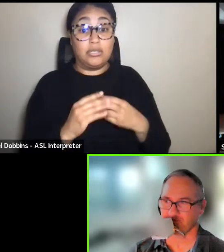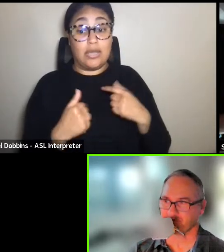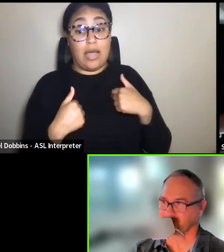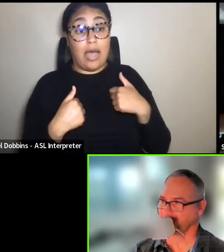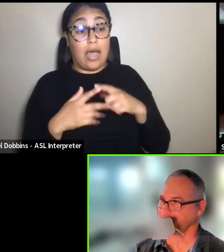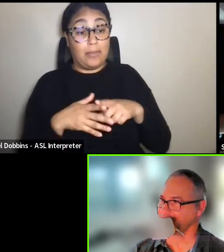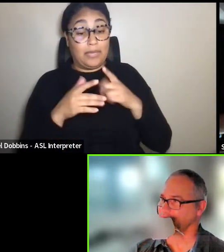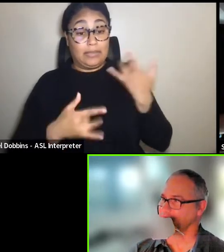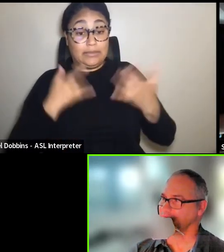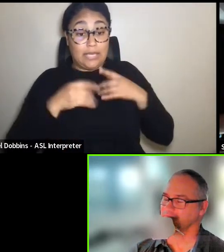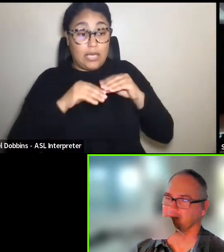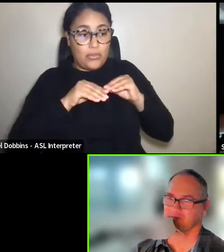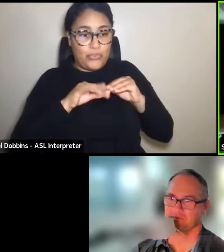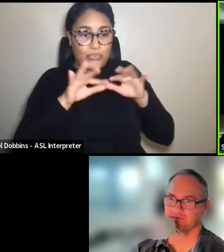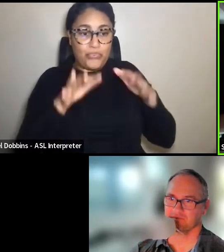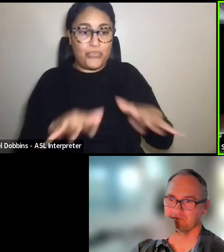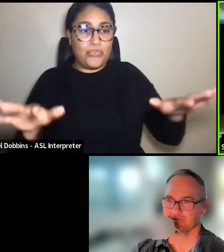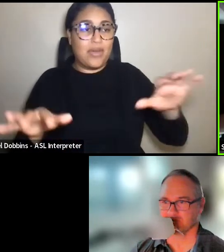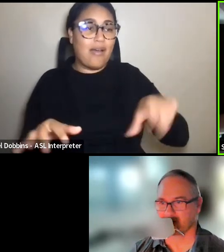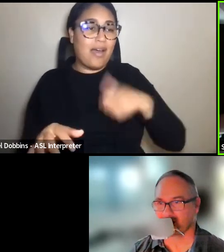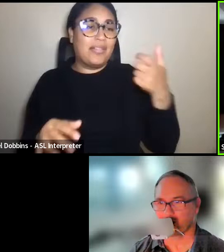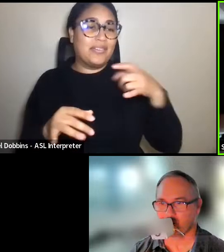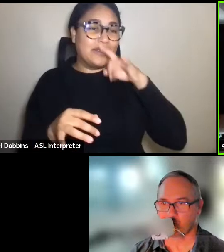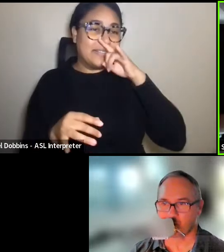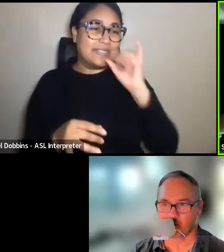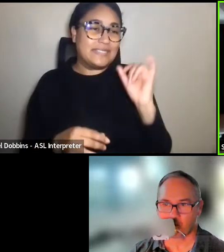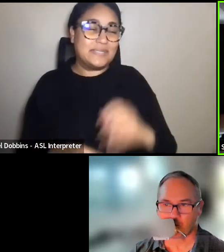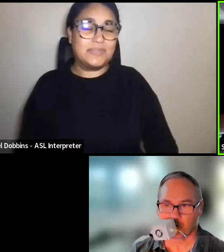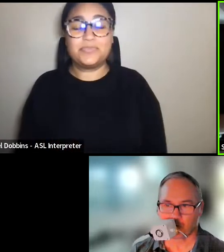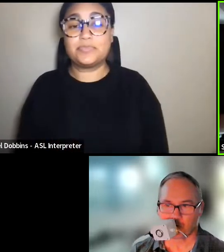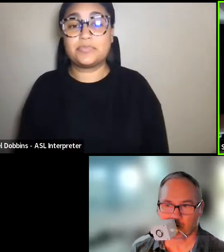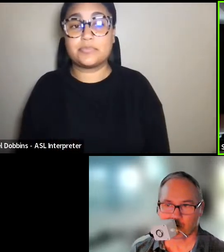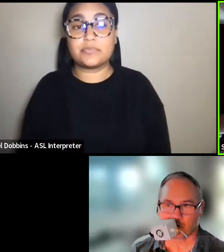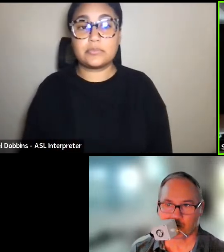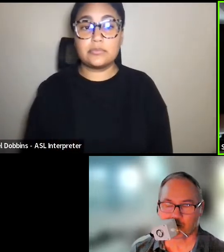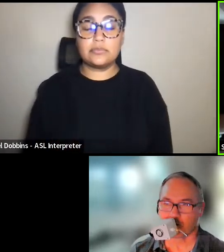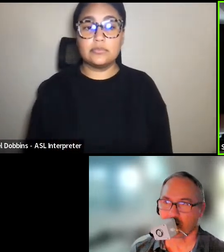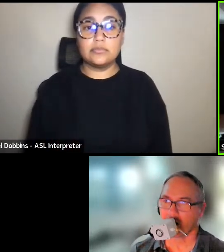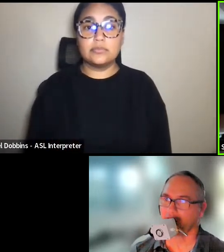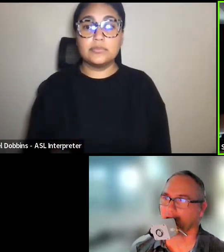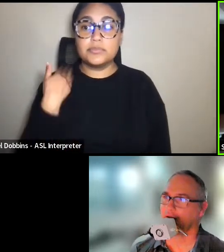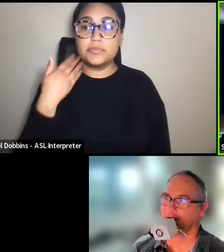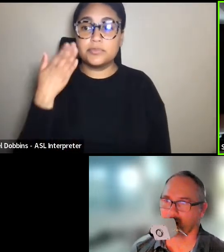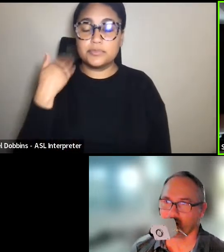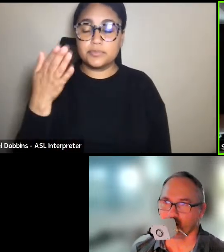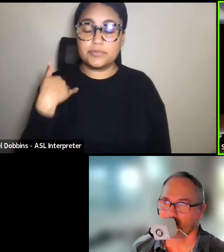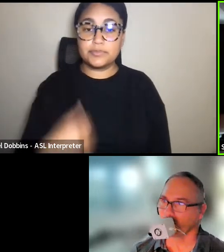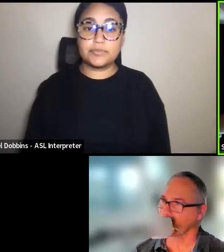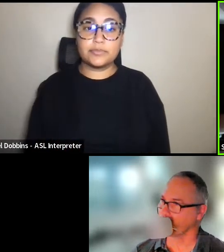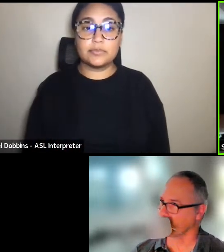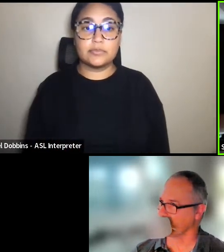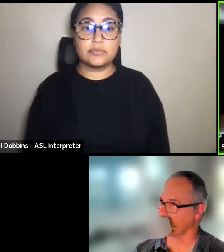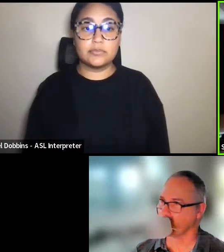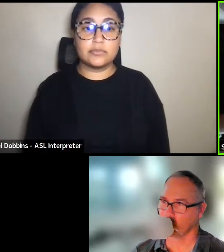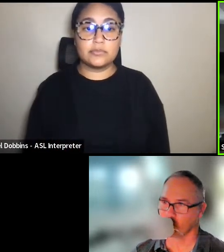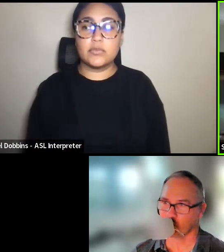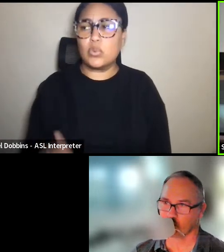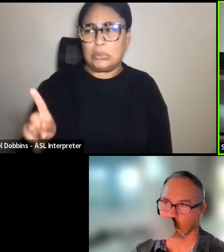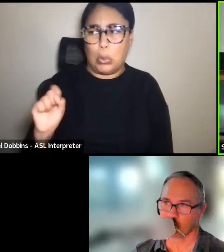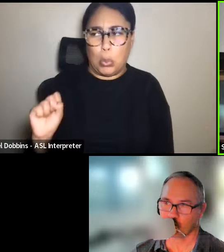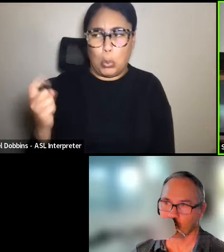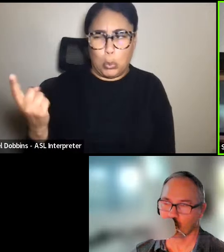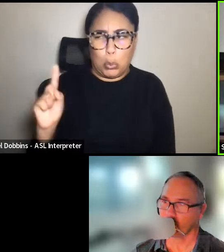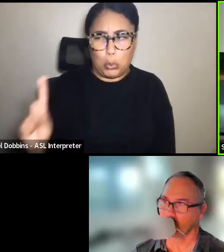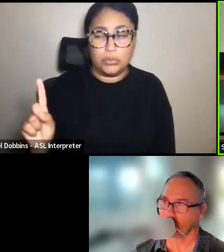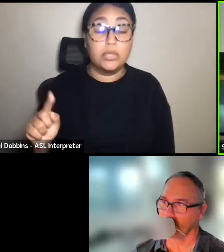kids. One group, oh, sorry. One group, I'll get back to you 1 second. One